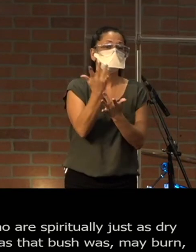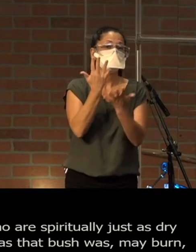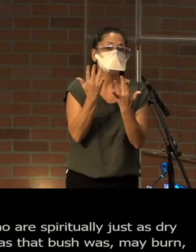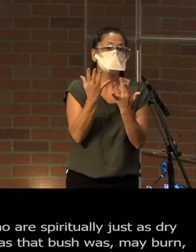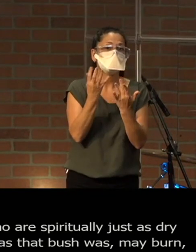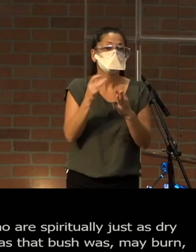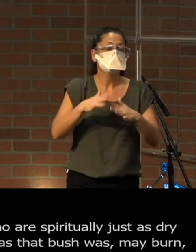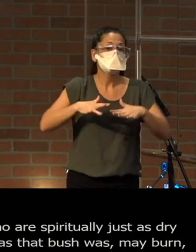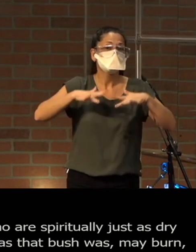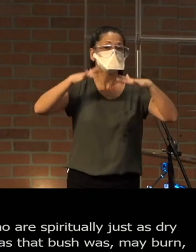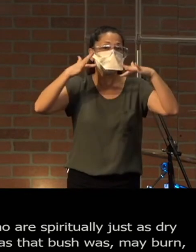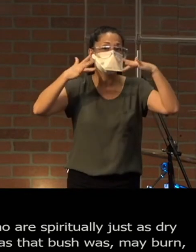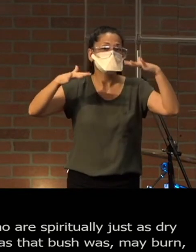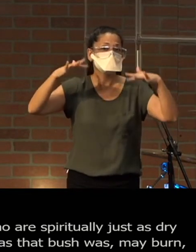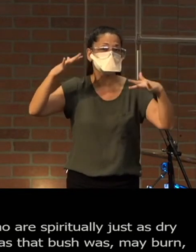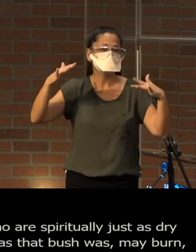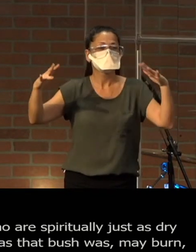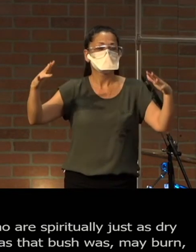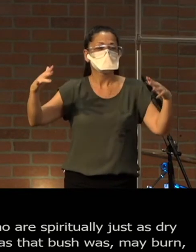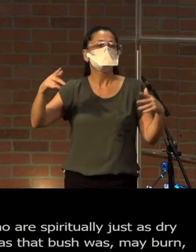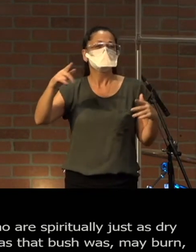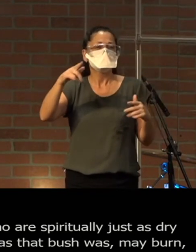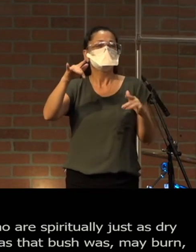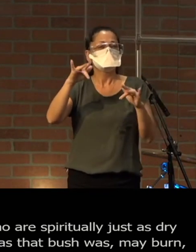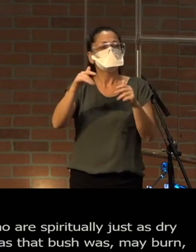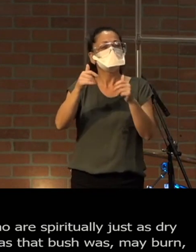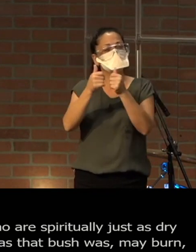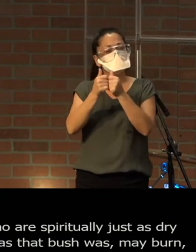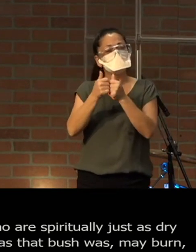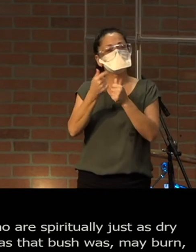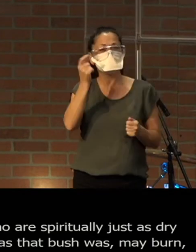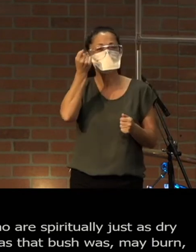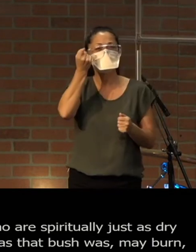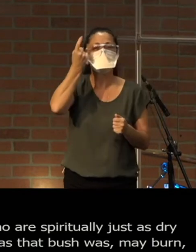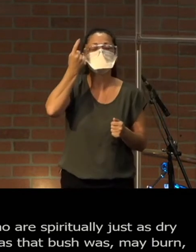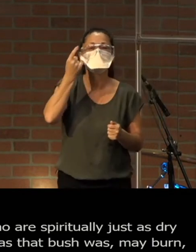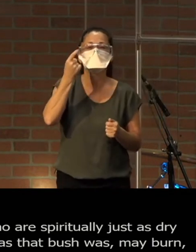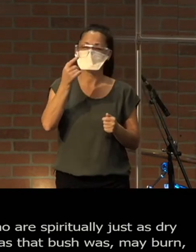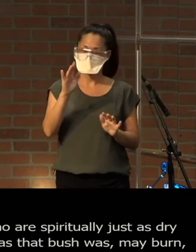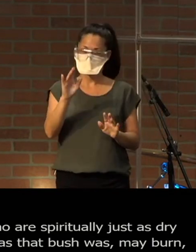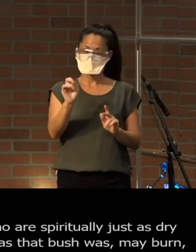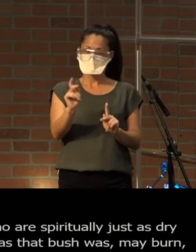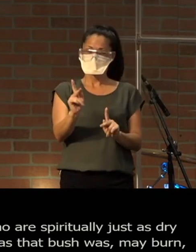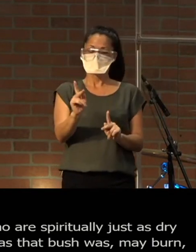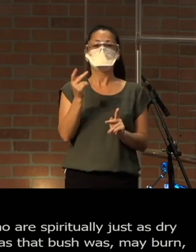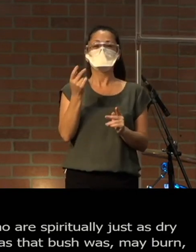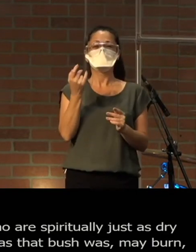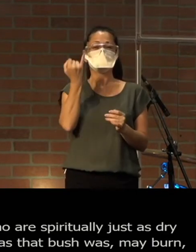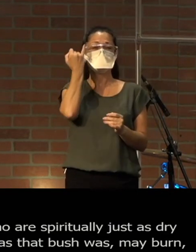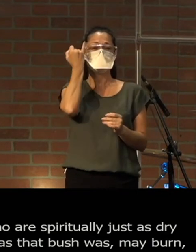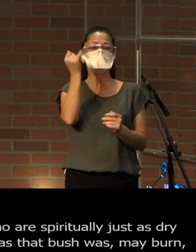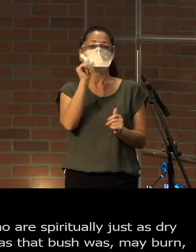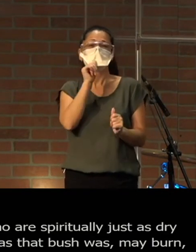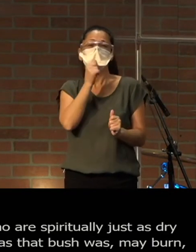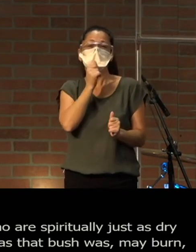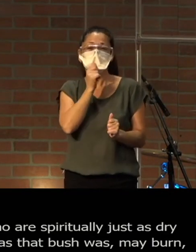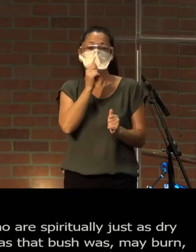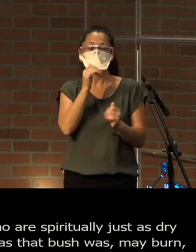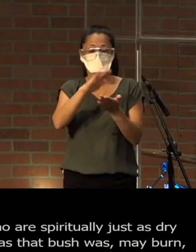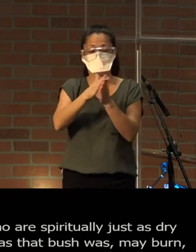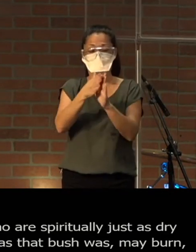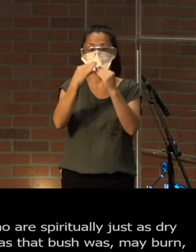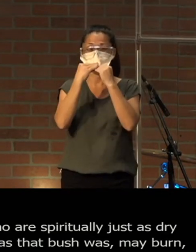so stay with me on this analogy for just a second, but it's this idea of suffering on earth sandwiched between our